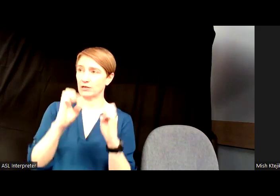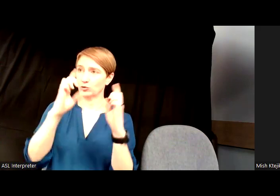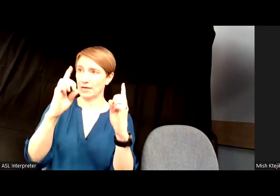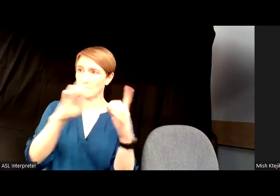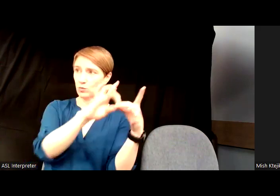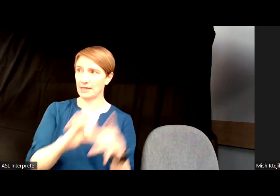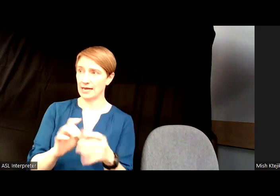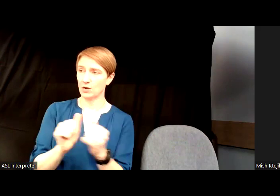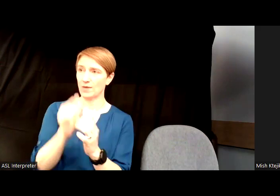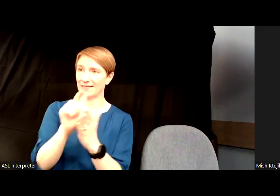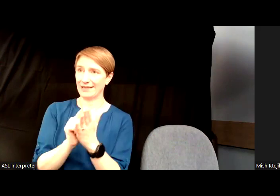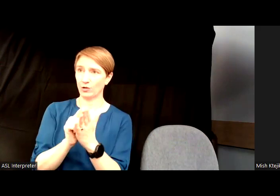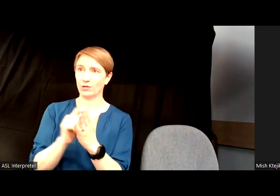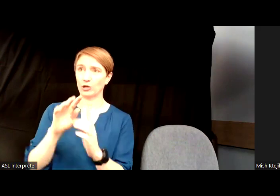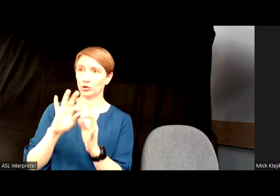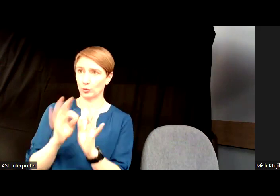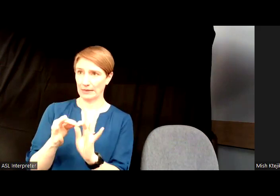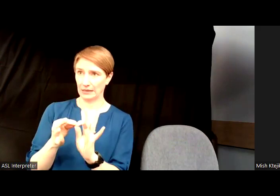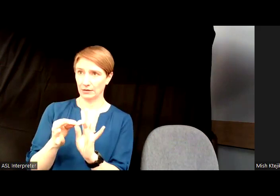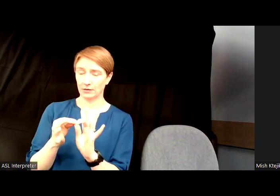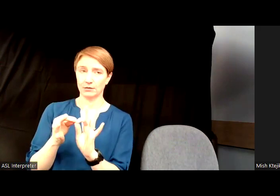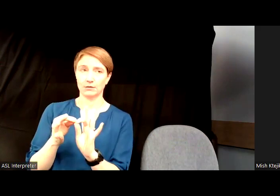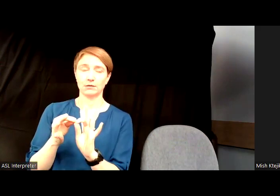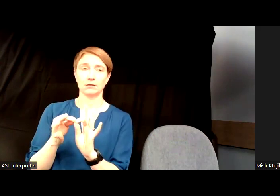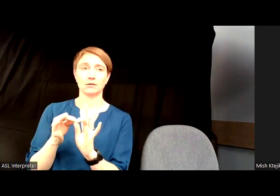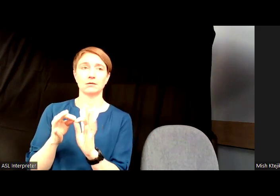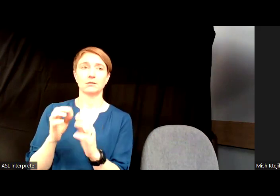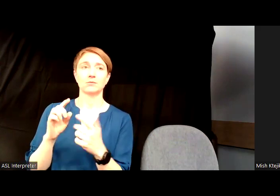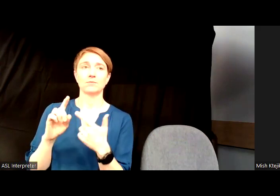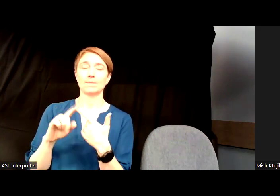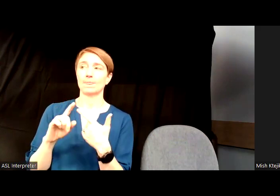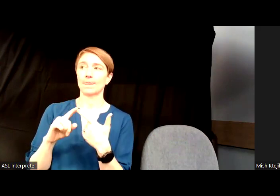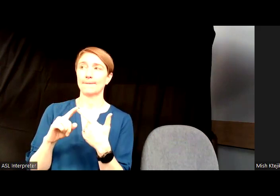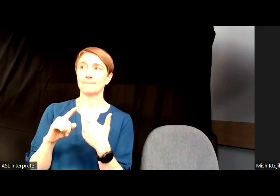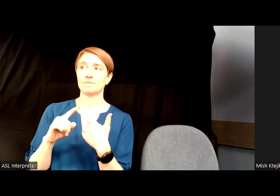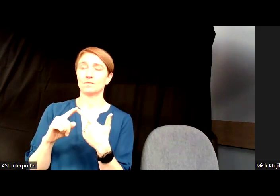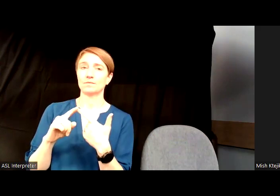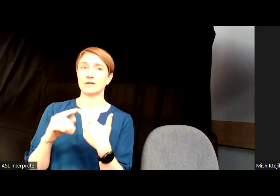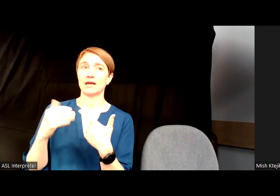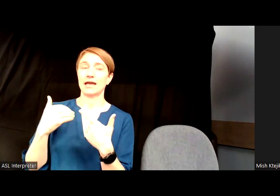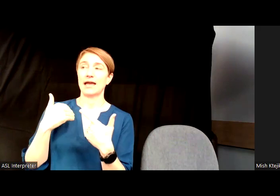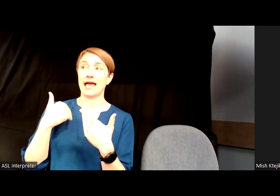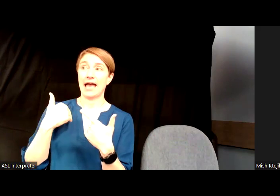legal interpreting and hold one of the following.